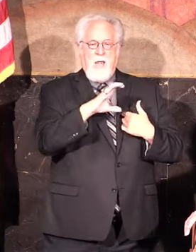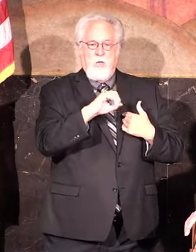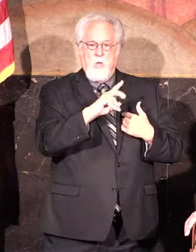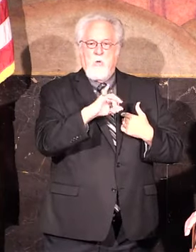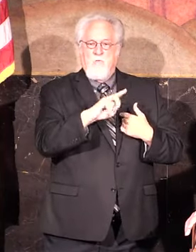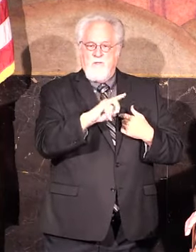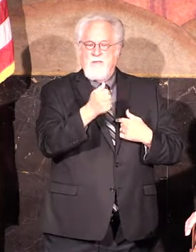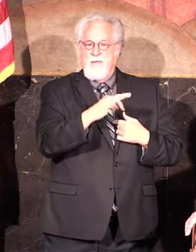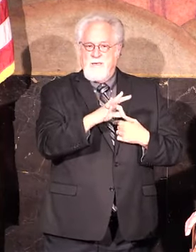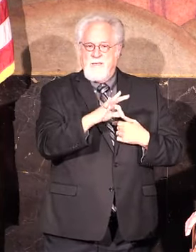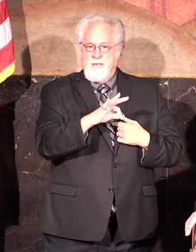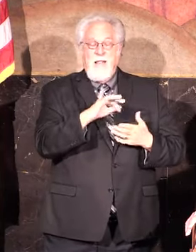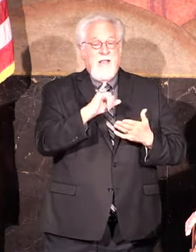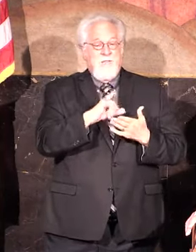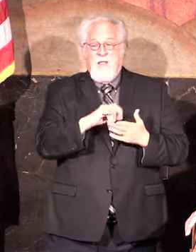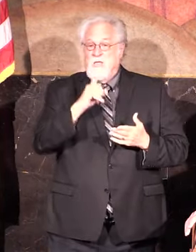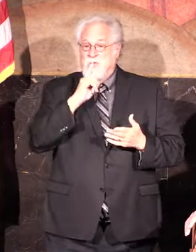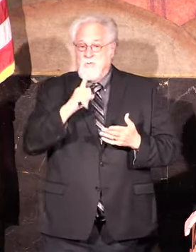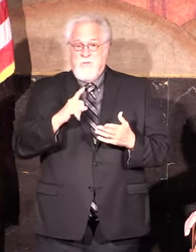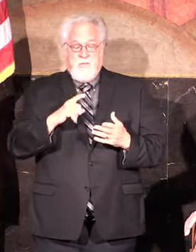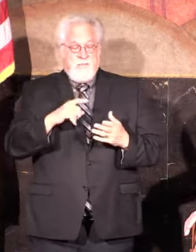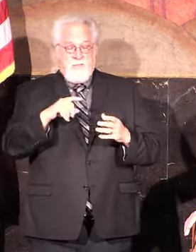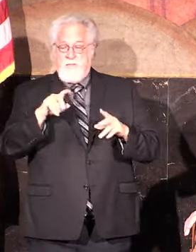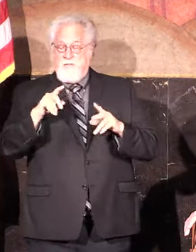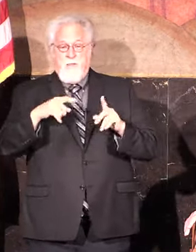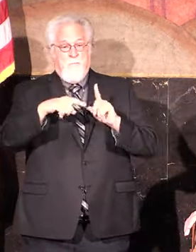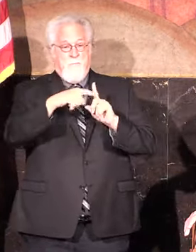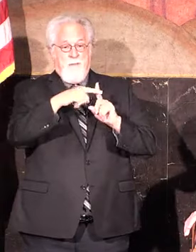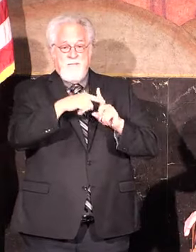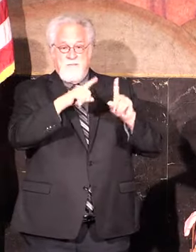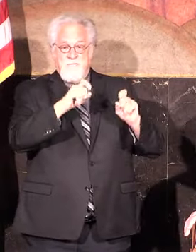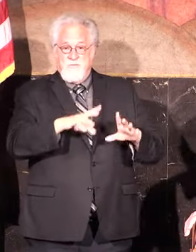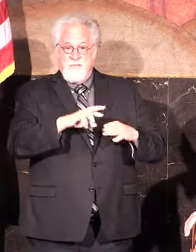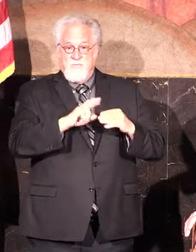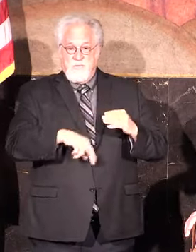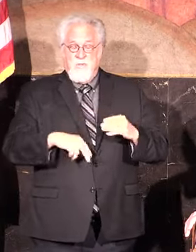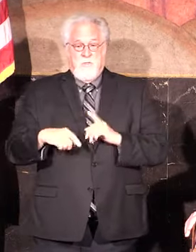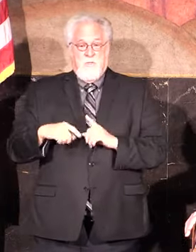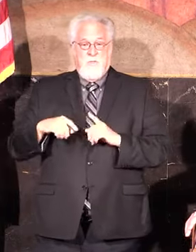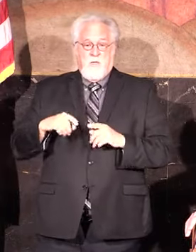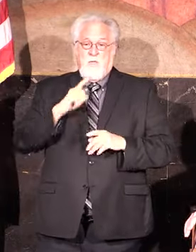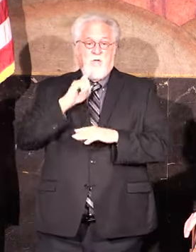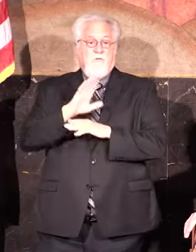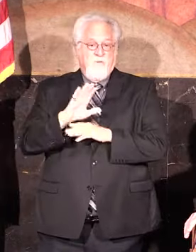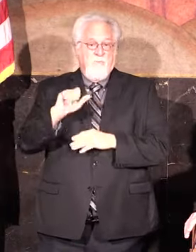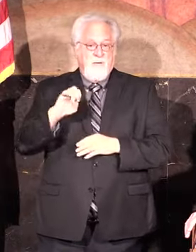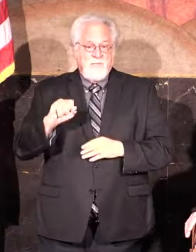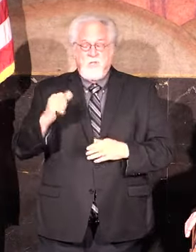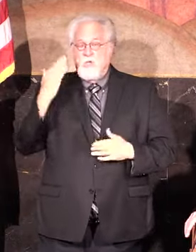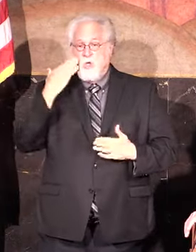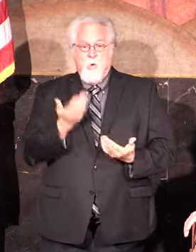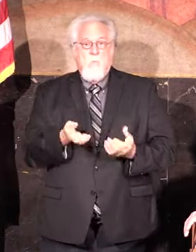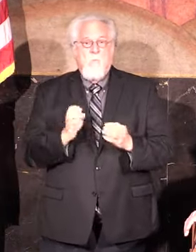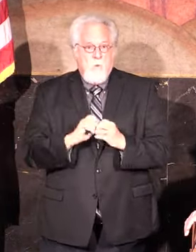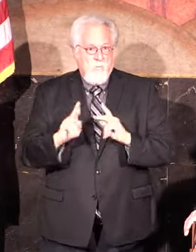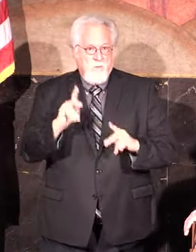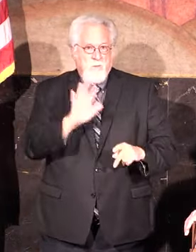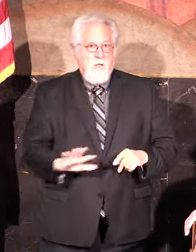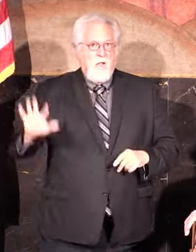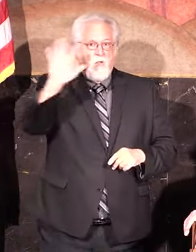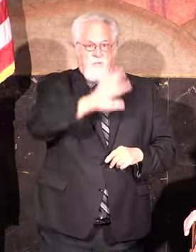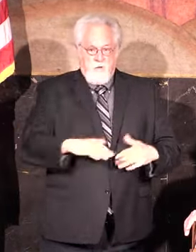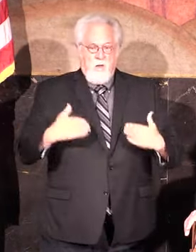that's just pursuant to the positive test results, the confirmed cases. We know that there are a lot more individuals than that